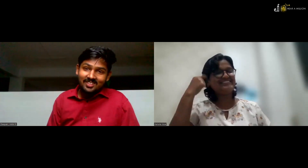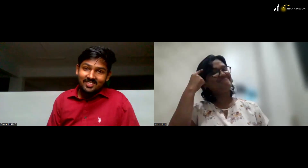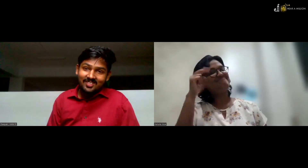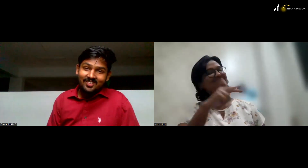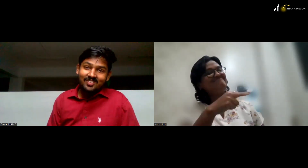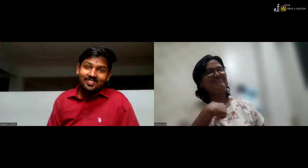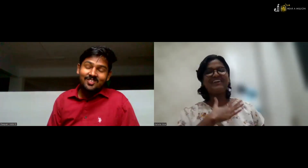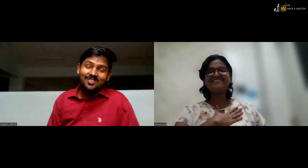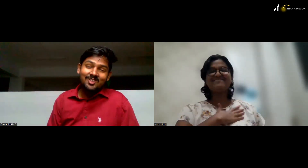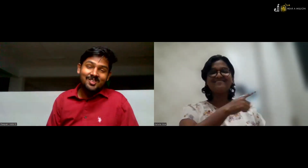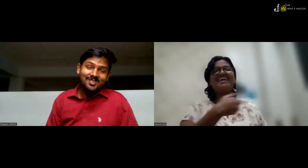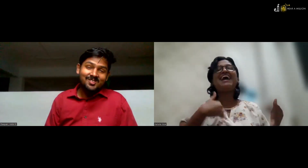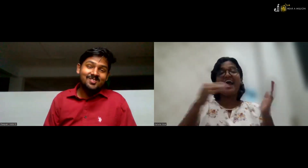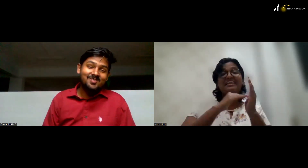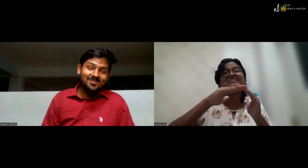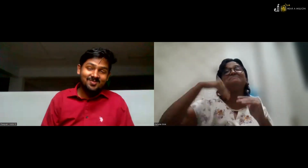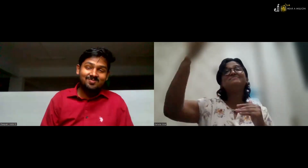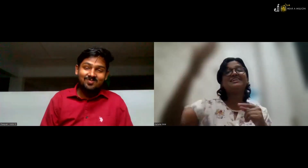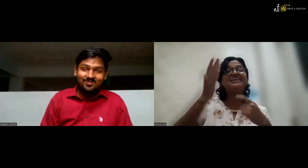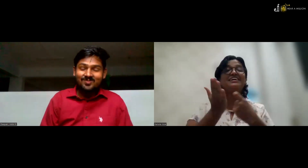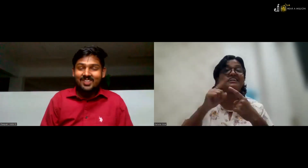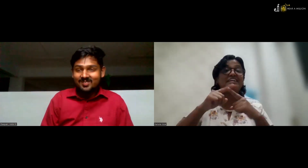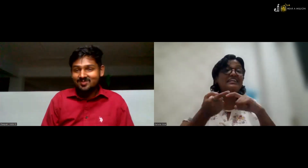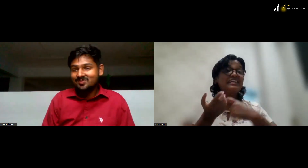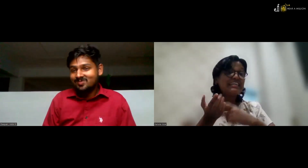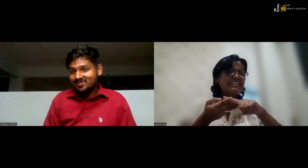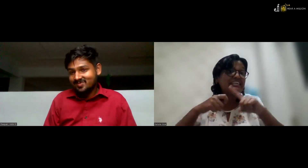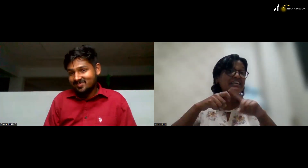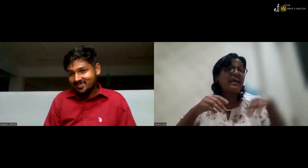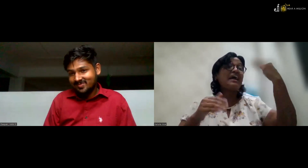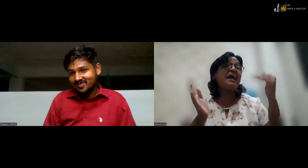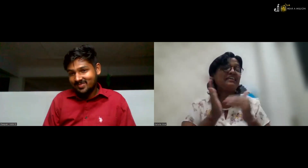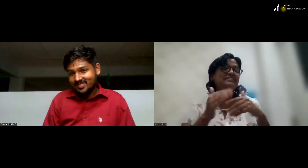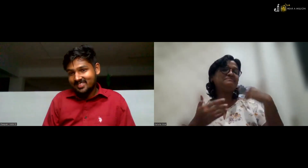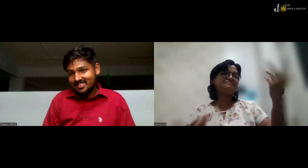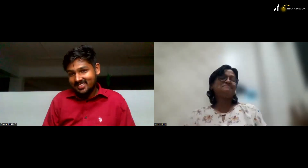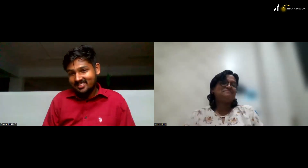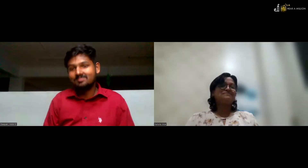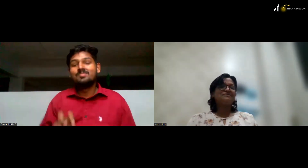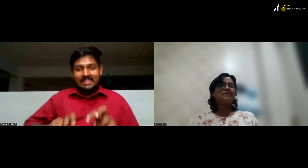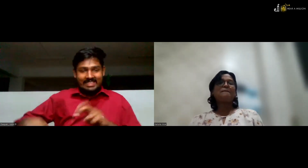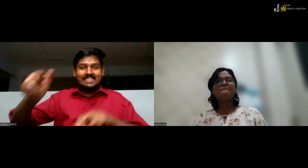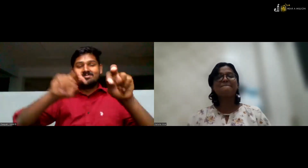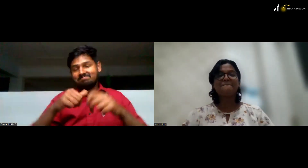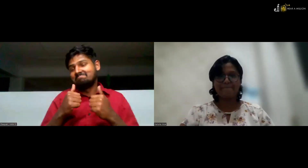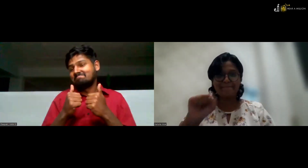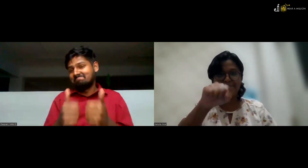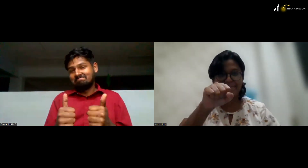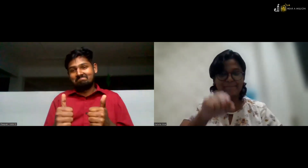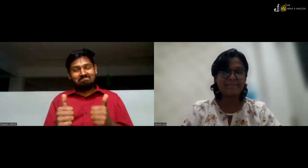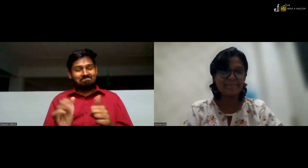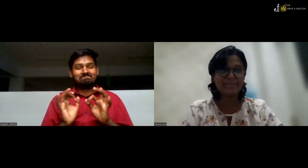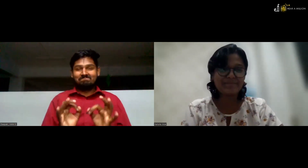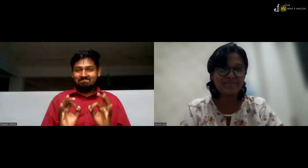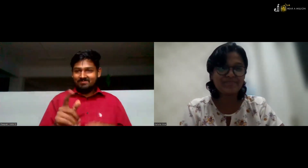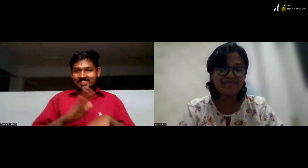but from the track, that was something which I couldn't forget any time. And I wish I can